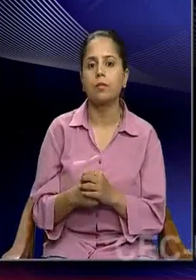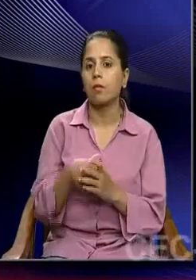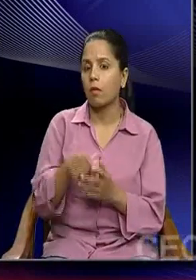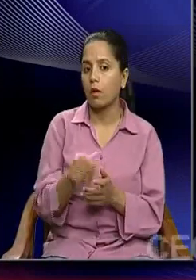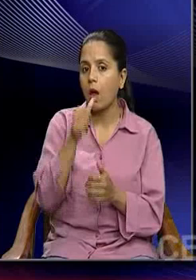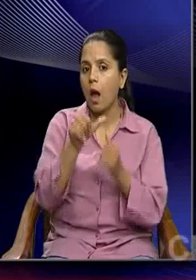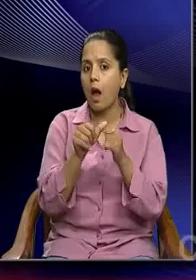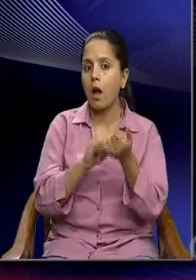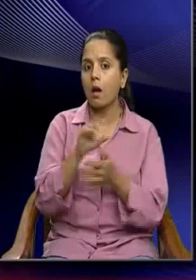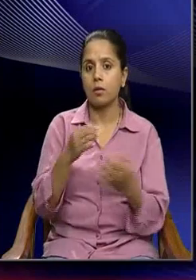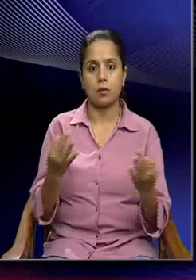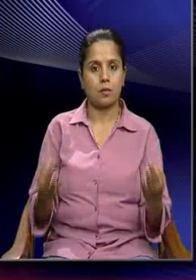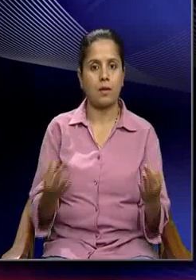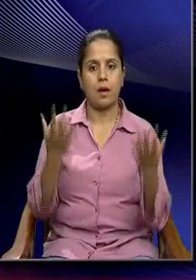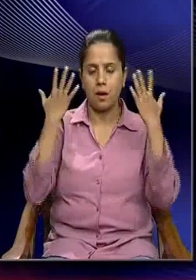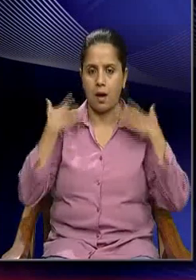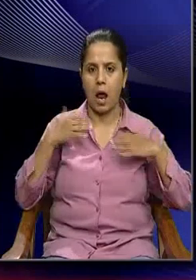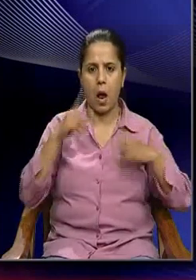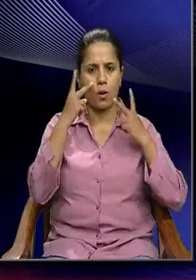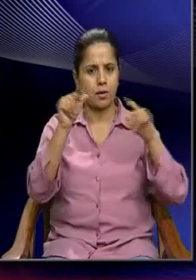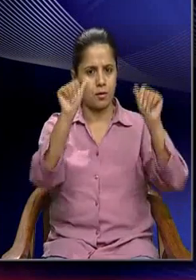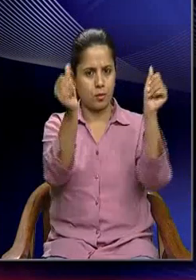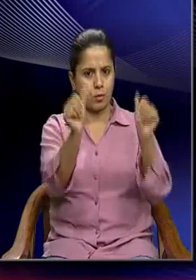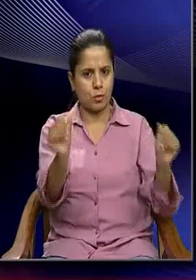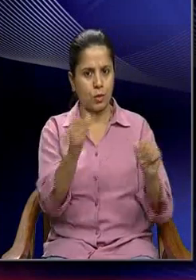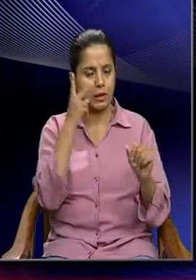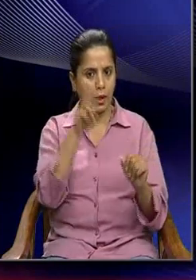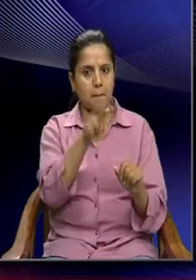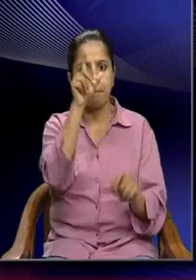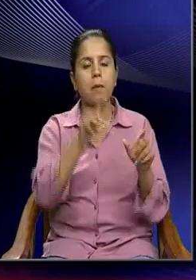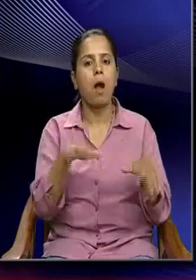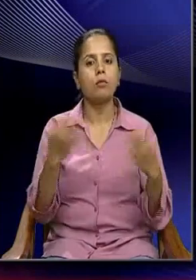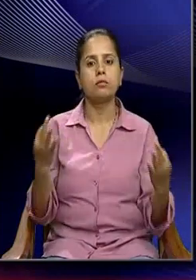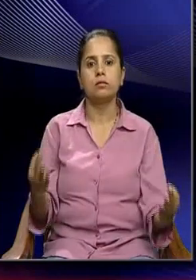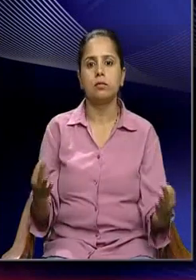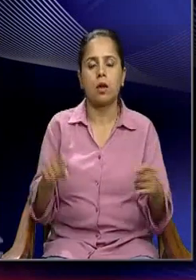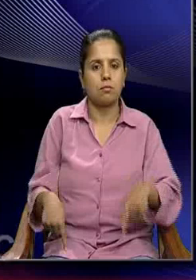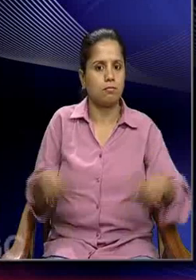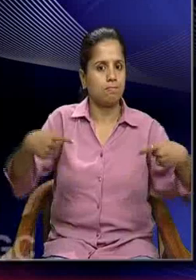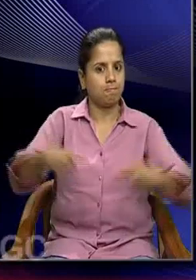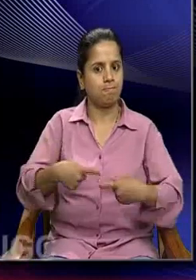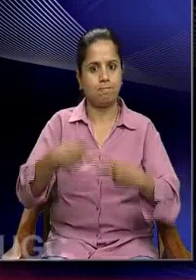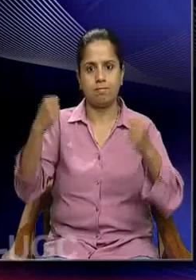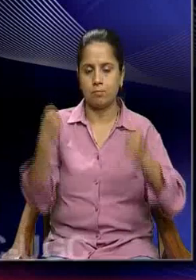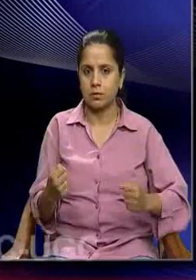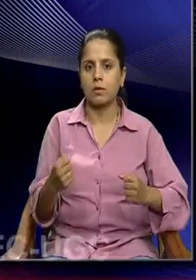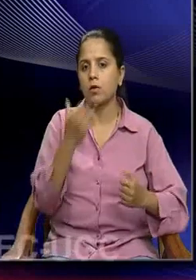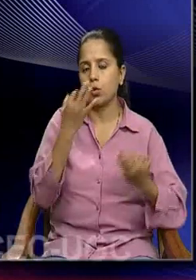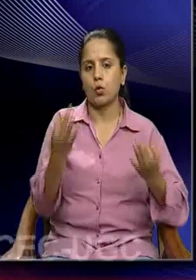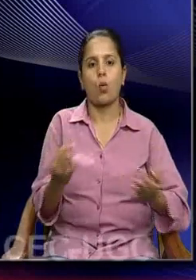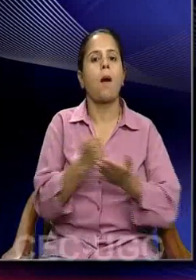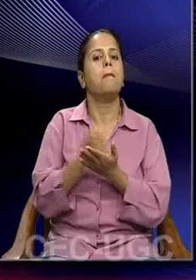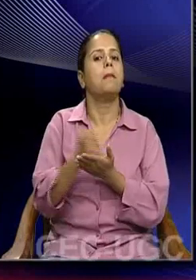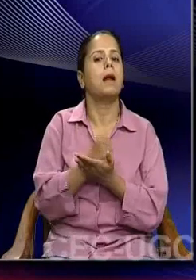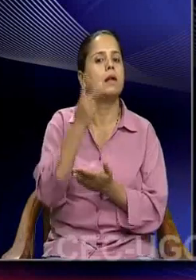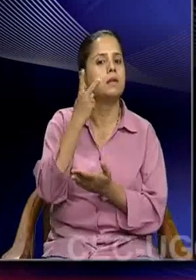Asanas are the physical postures or poses that are practiced in yoga.